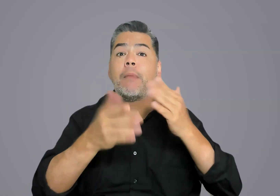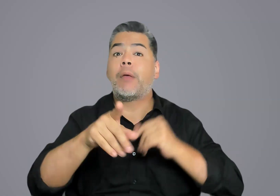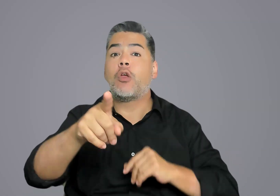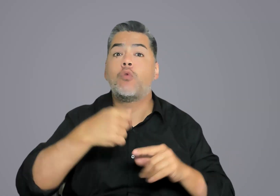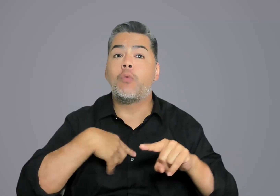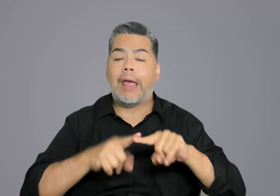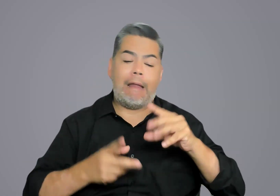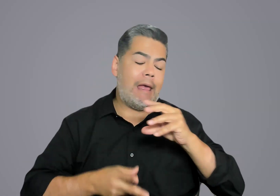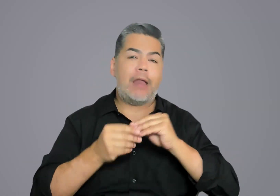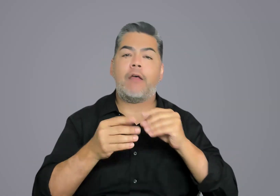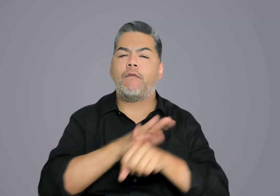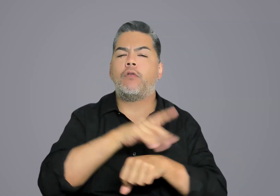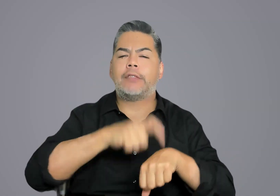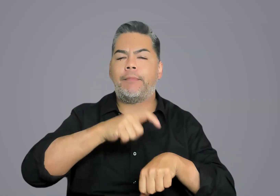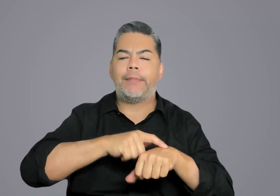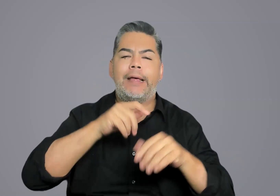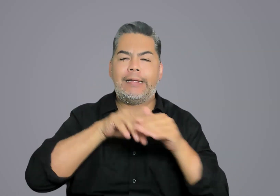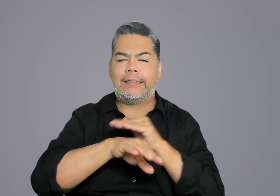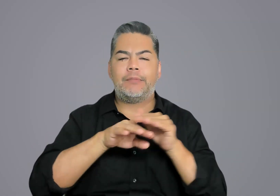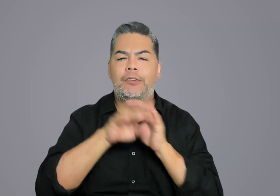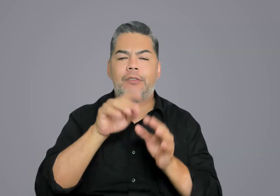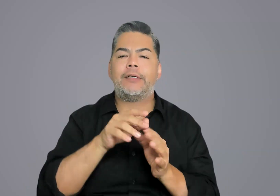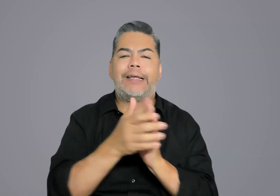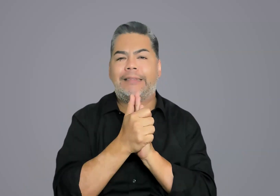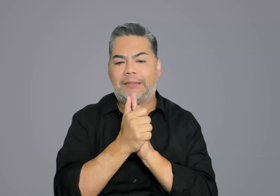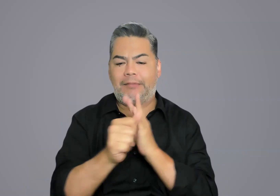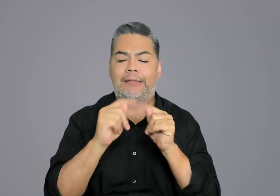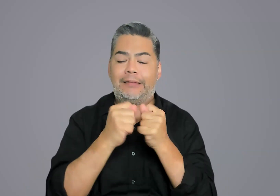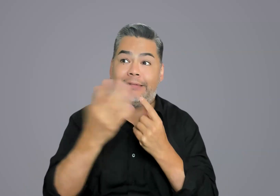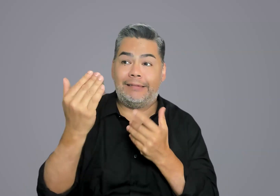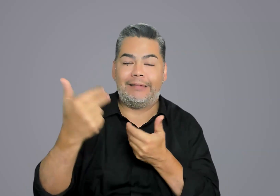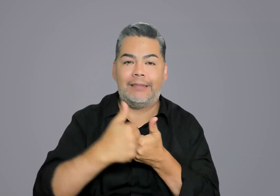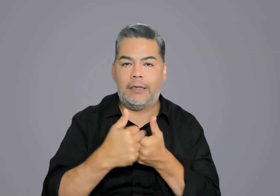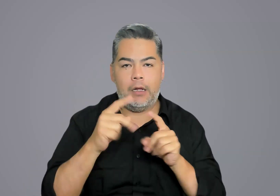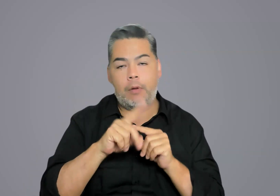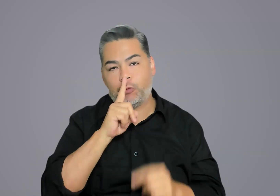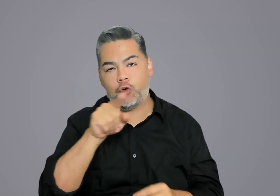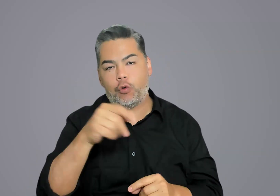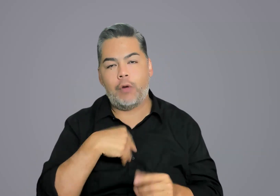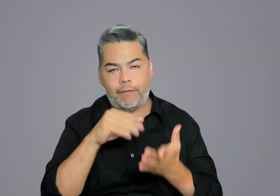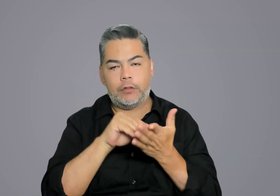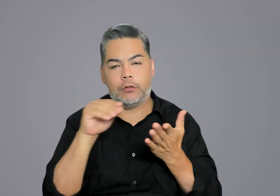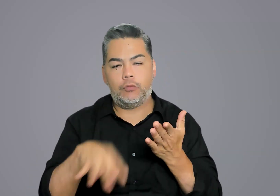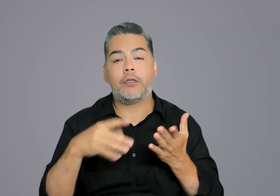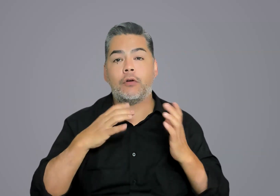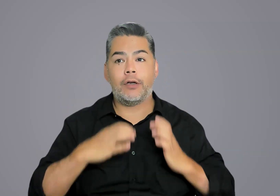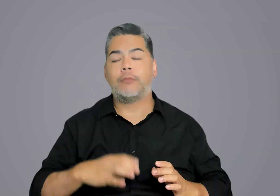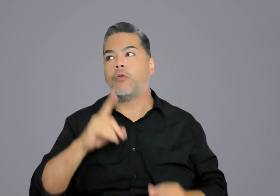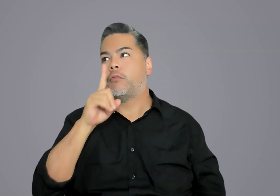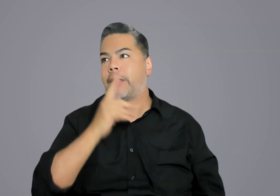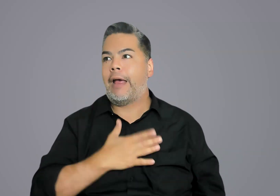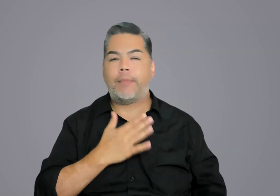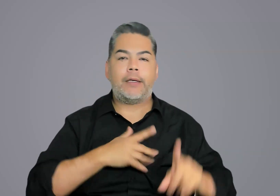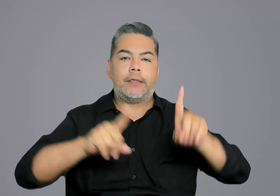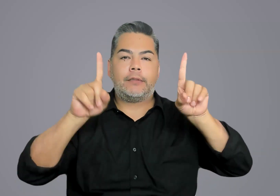add a full-time accessibility expert to your team, but I'll bet you have students or customers with disabilities who would be happy to test out